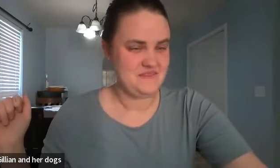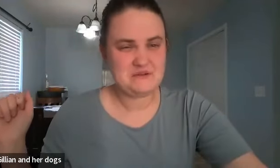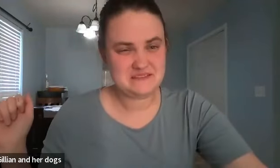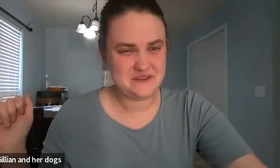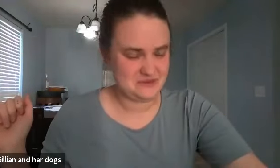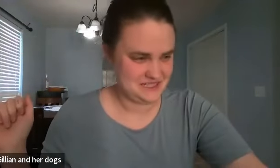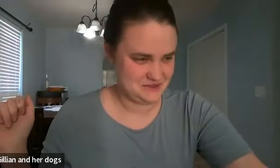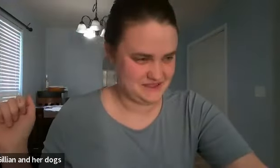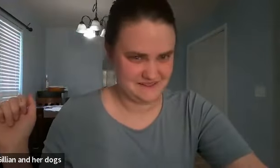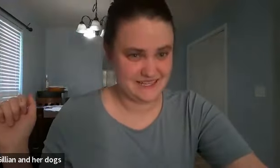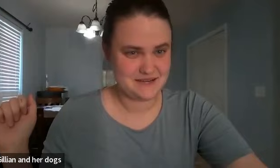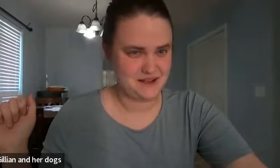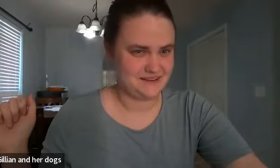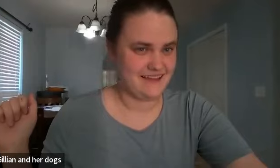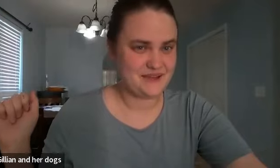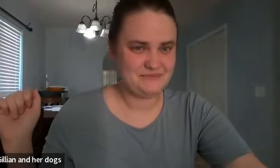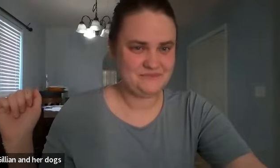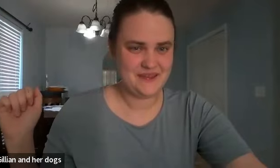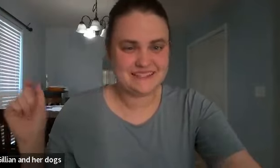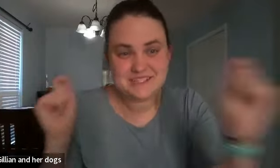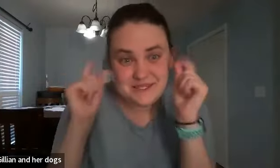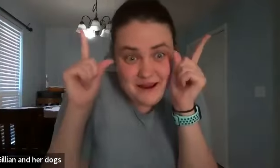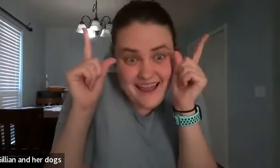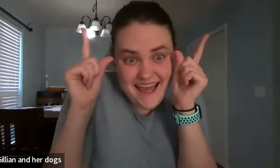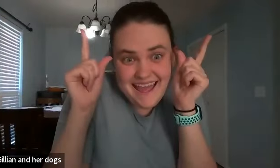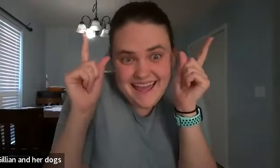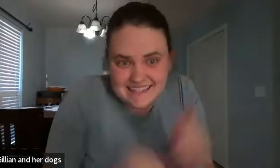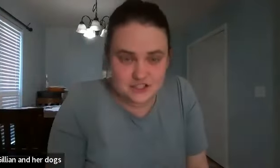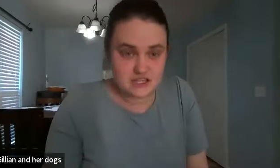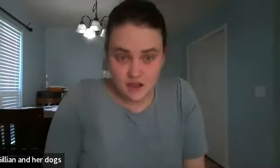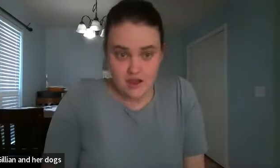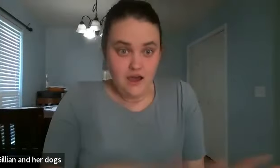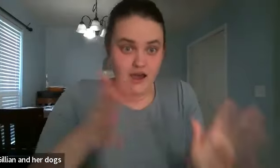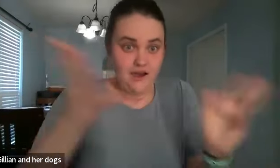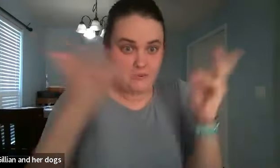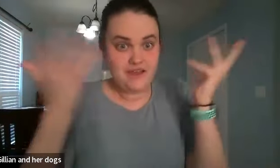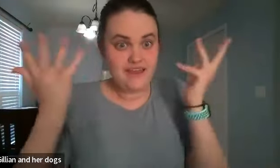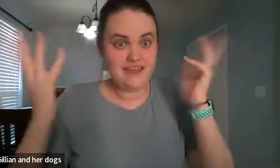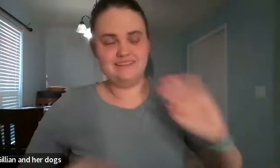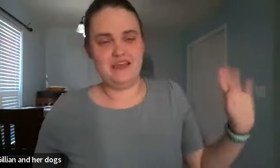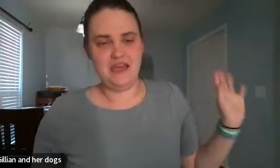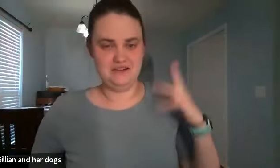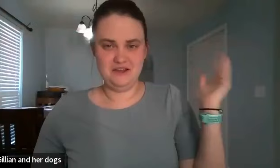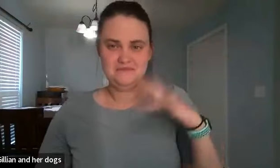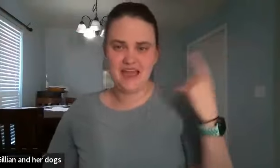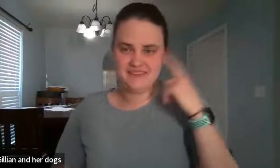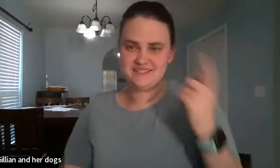That one's a fun one to do with little kids. I'm not going to lie. Because I just go, surprise. And they're just like, what? I don't know. I think it's